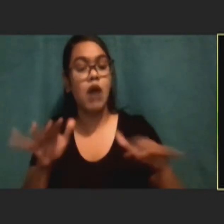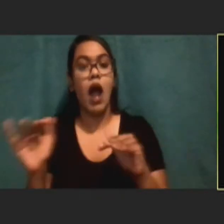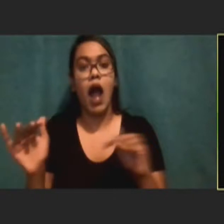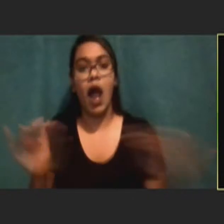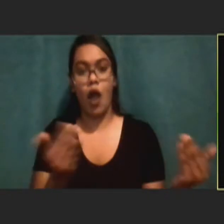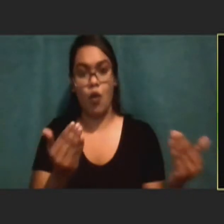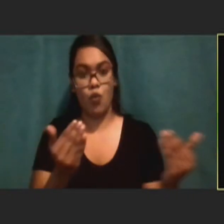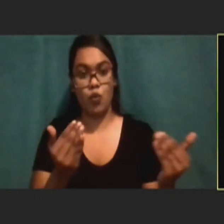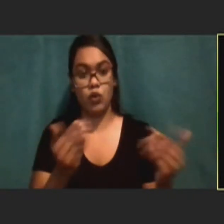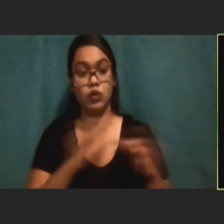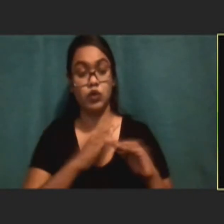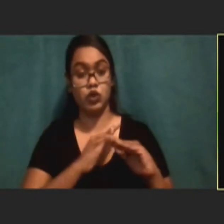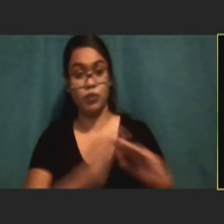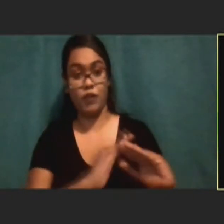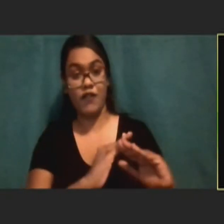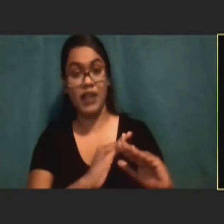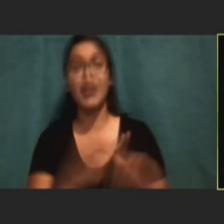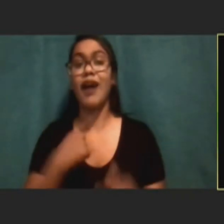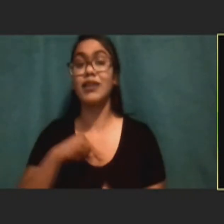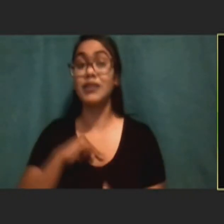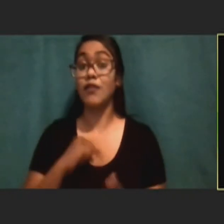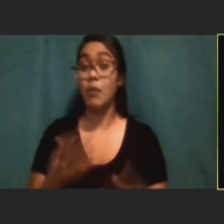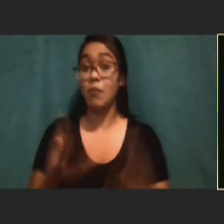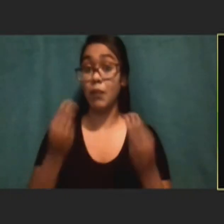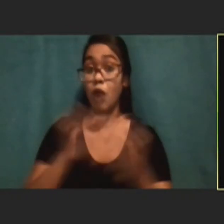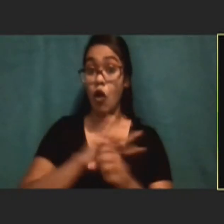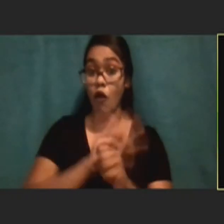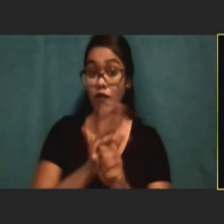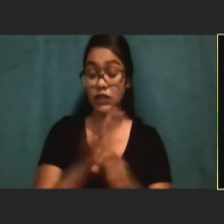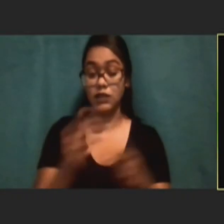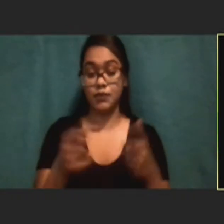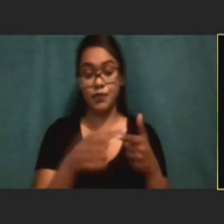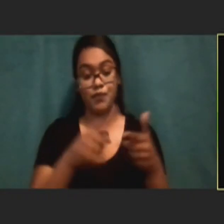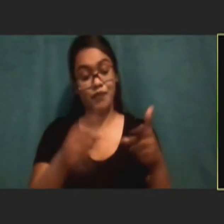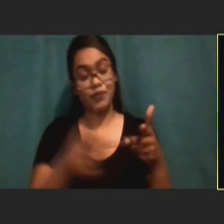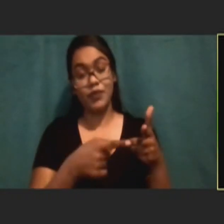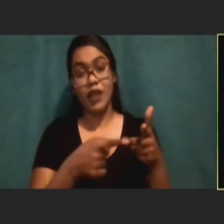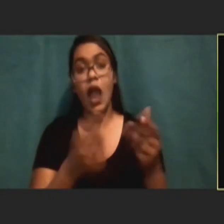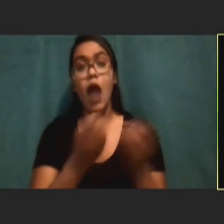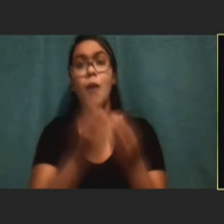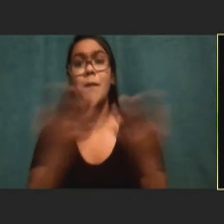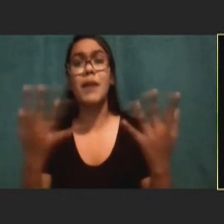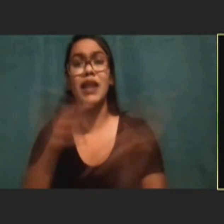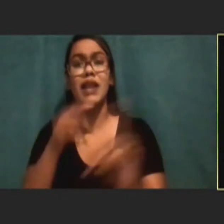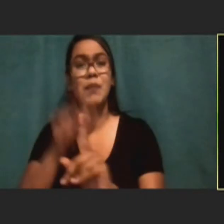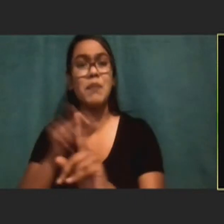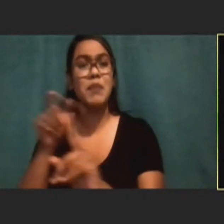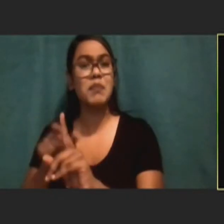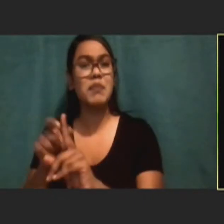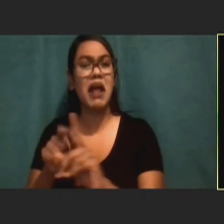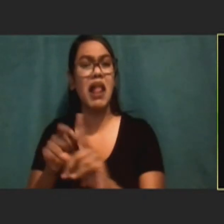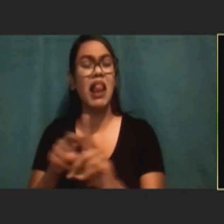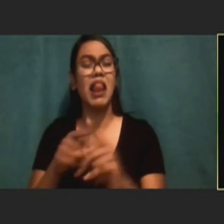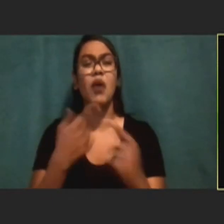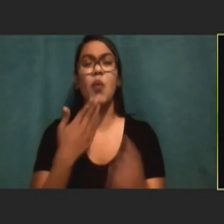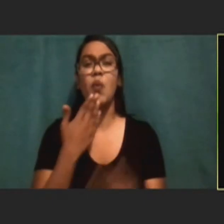The third question, how many of those who have tested positive have been vaccinated? I think this one has been touched